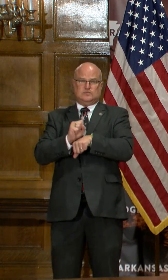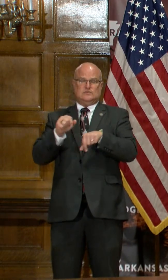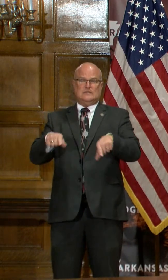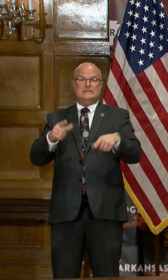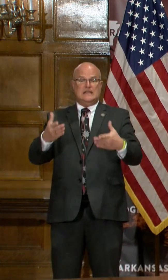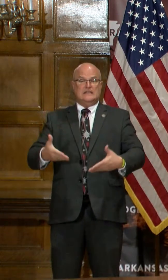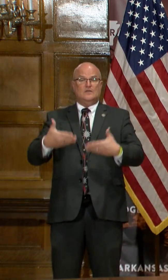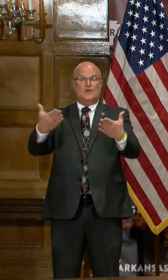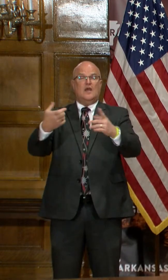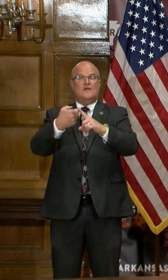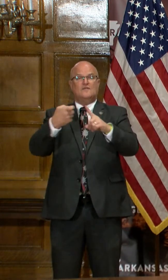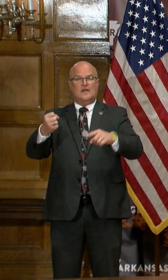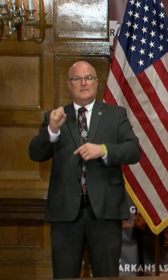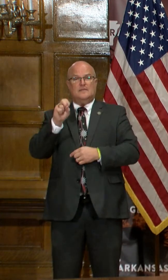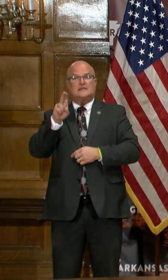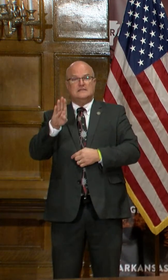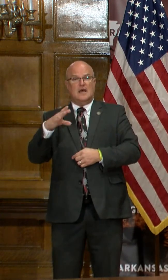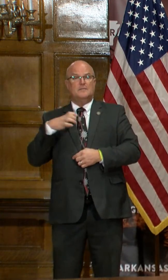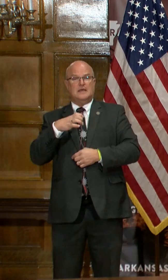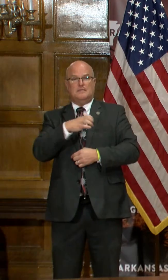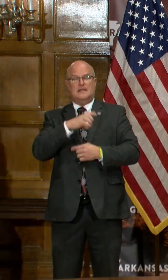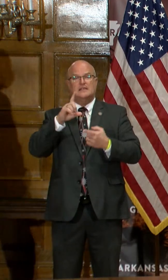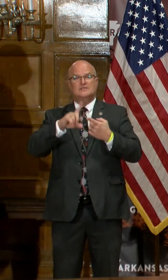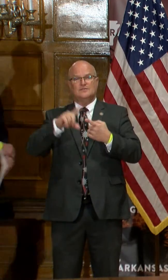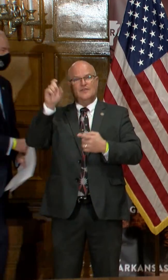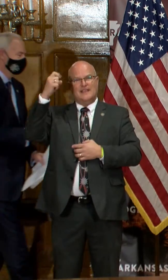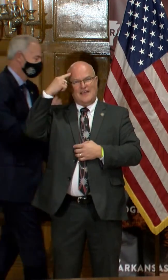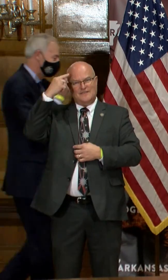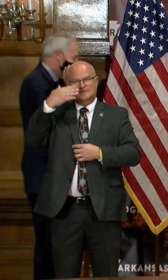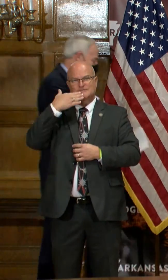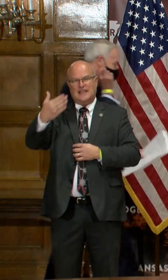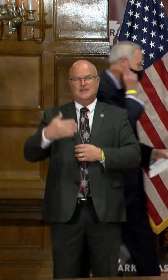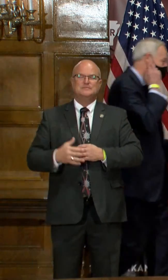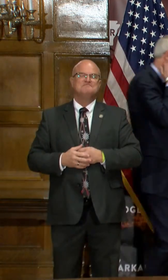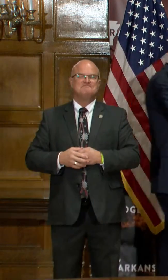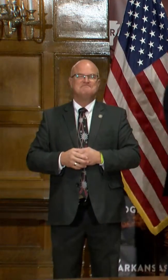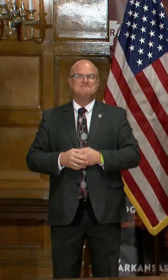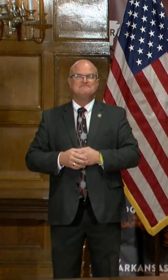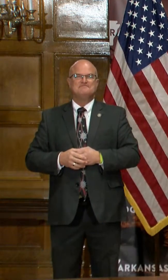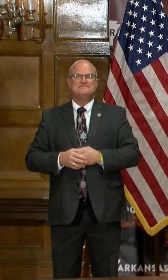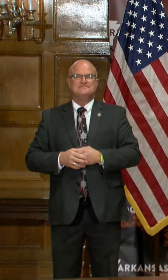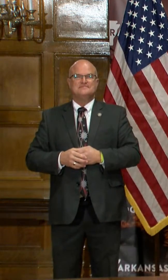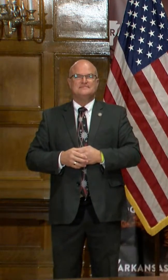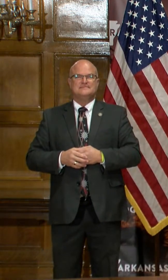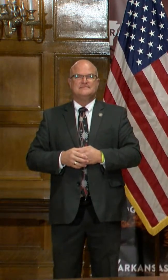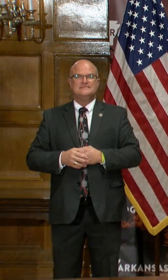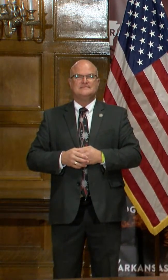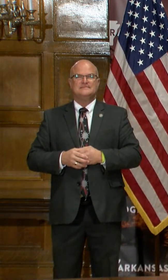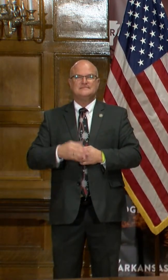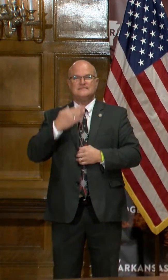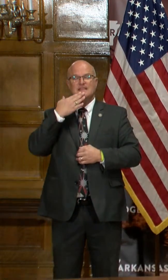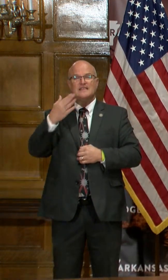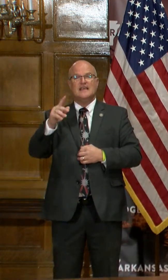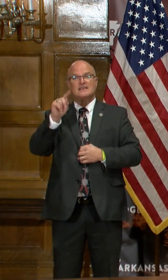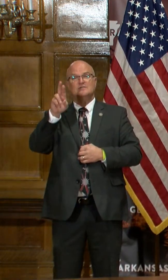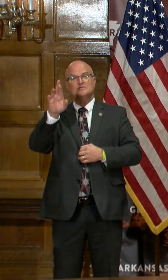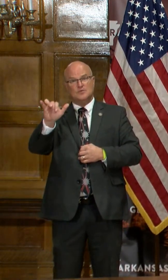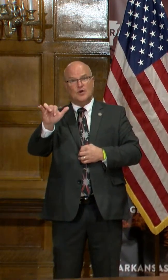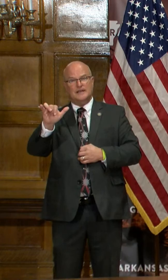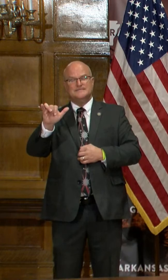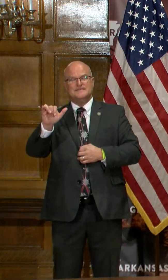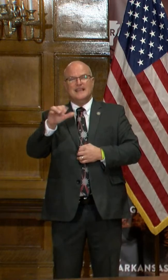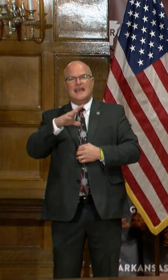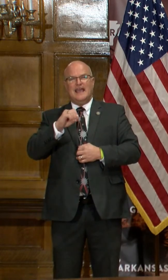this is a recommendation from the subcommittee to Governor Hutchinson. Thank you. Thank you, Troy,